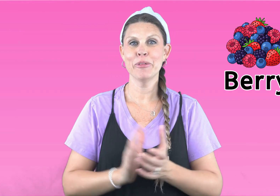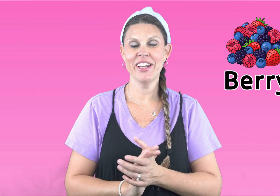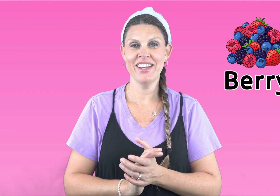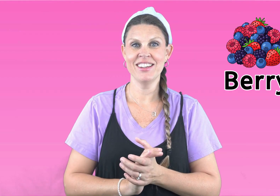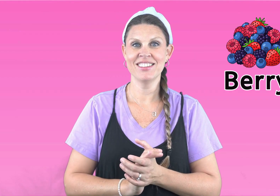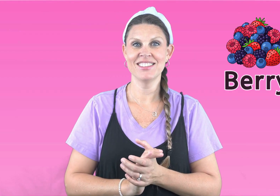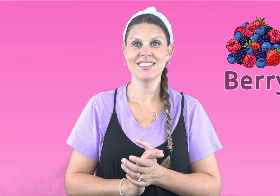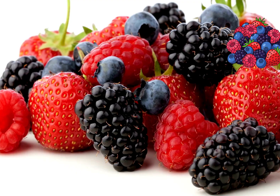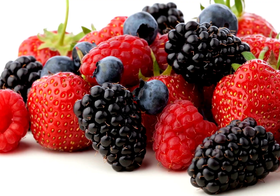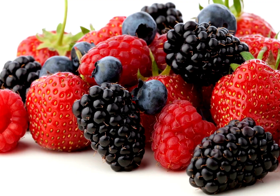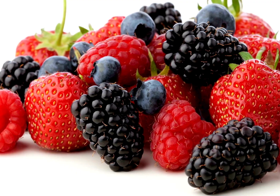berry.